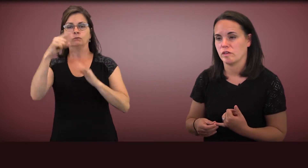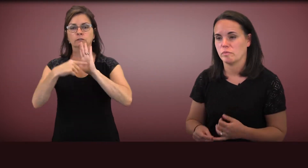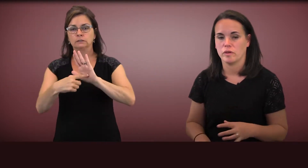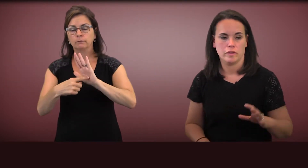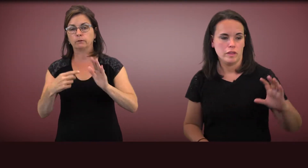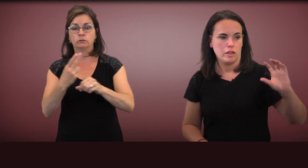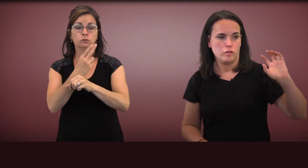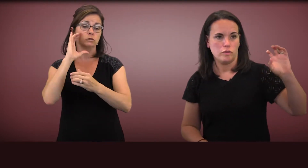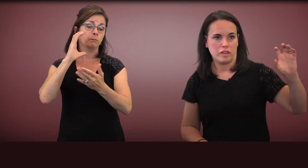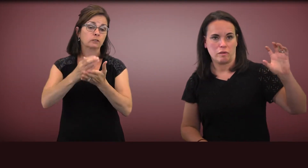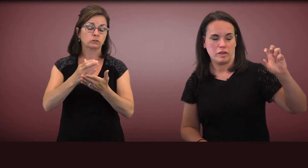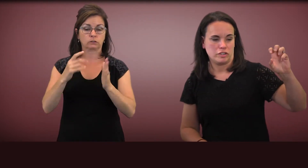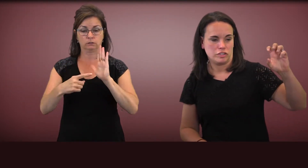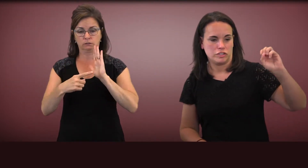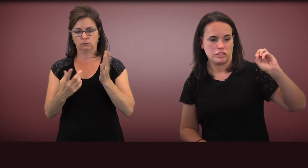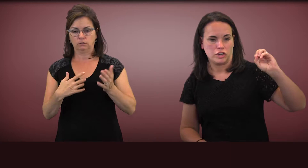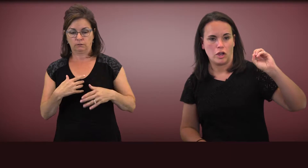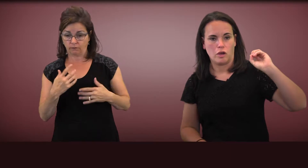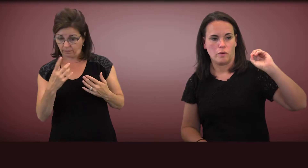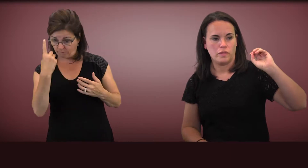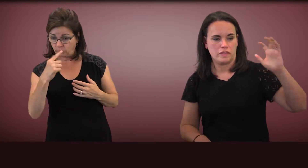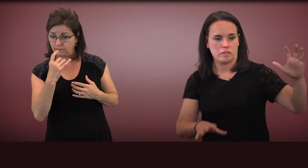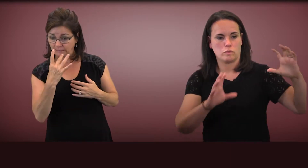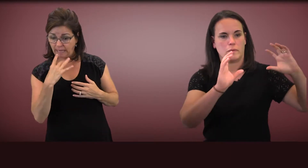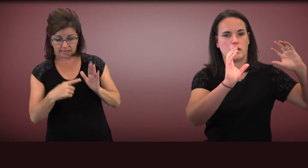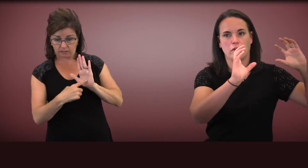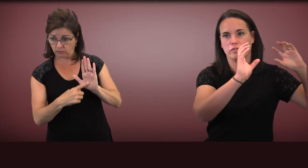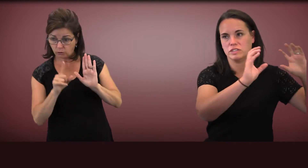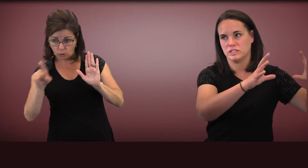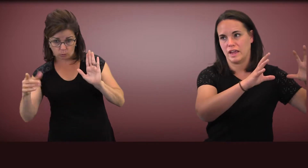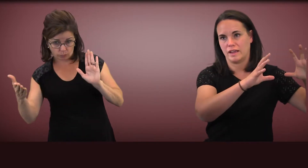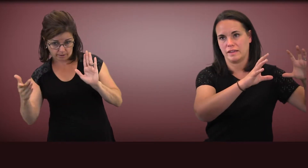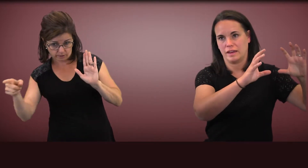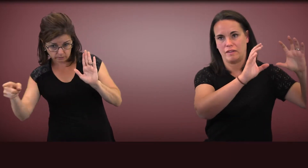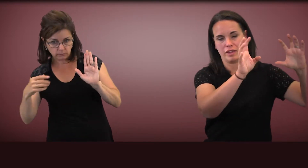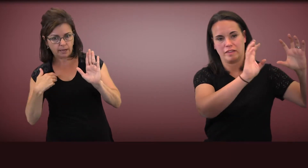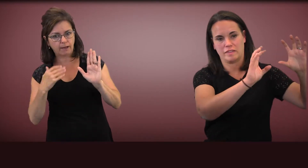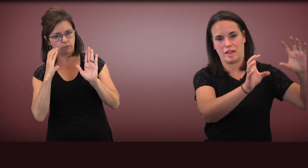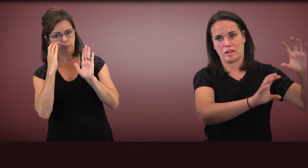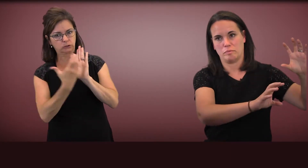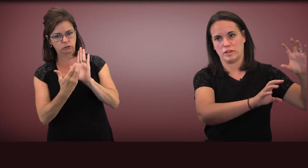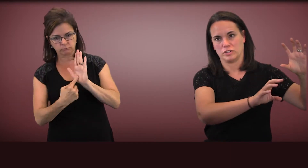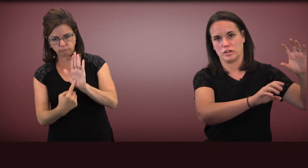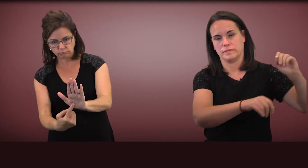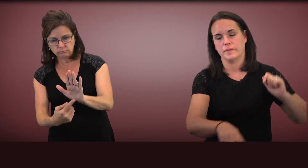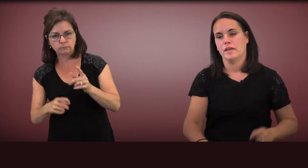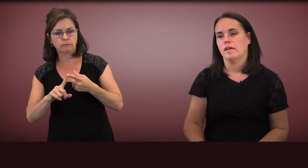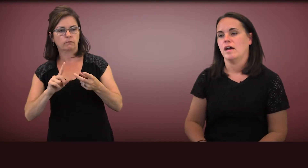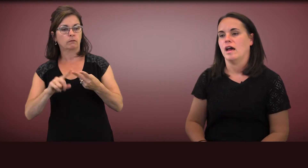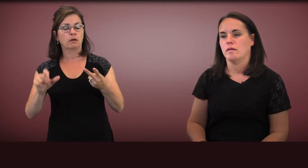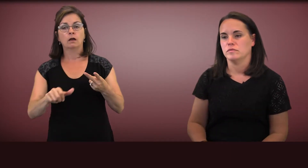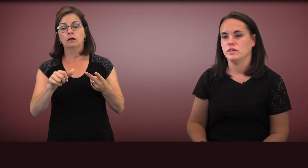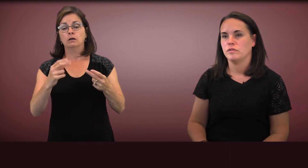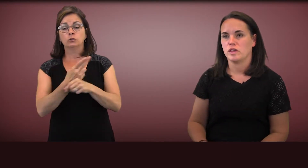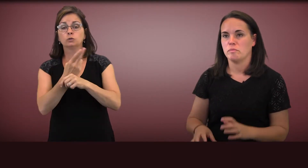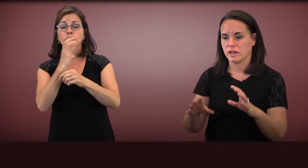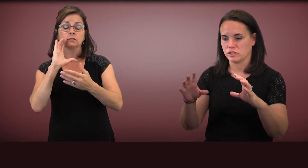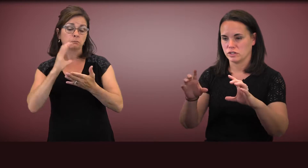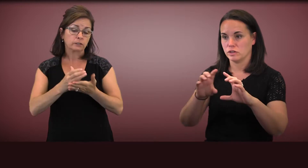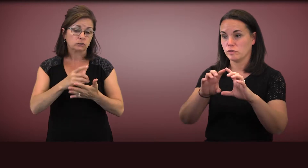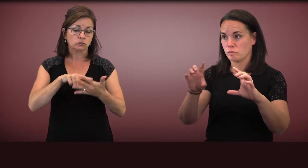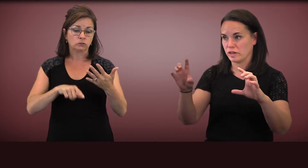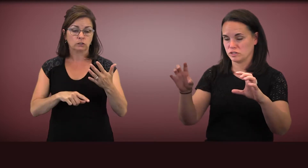So for example, using a picture to show this is where we go for snack and having a snack picture.